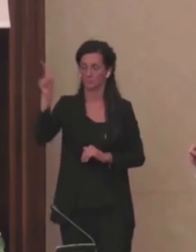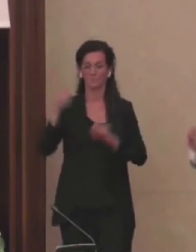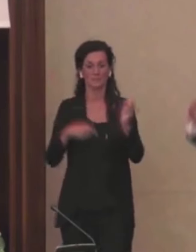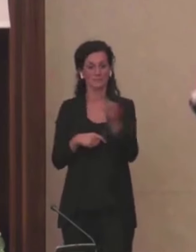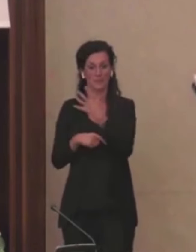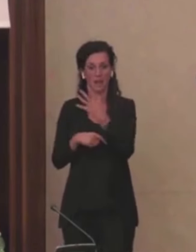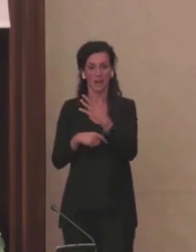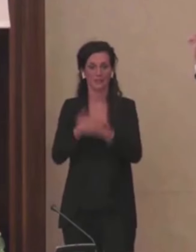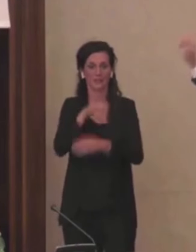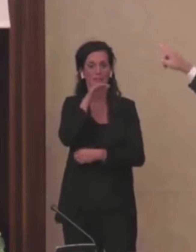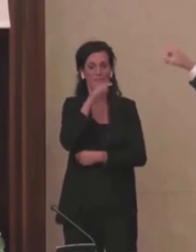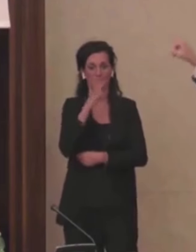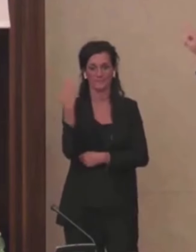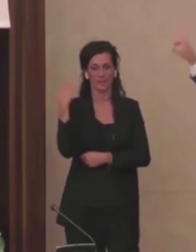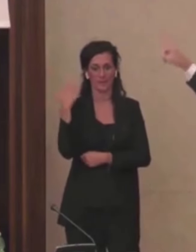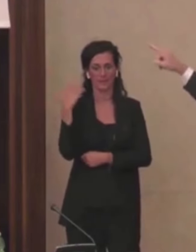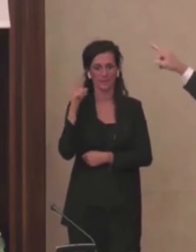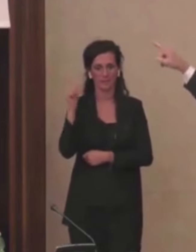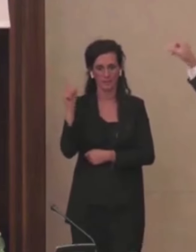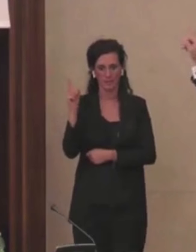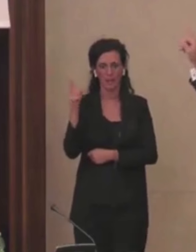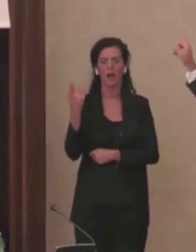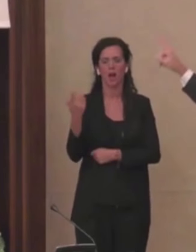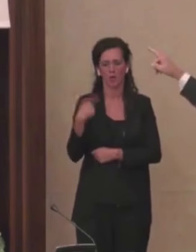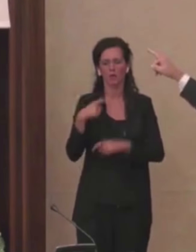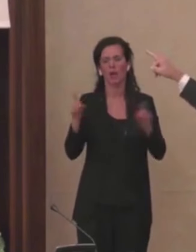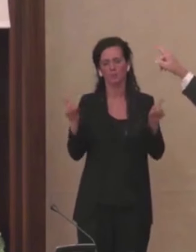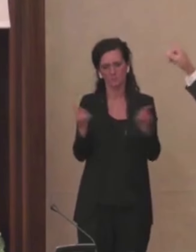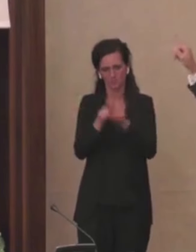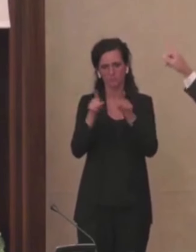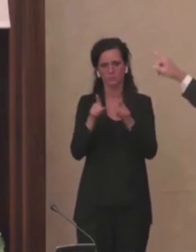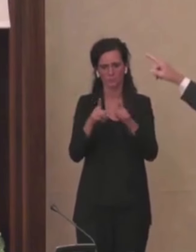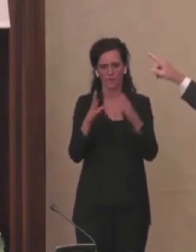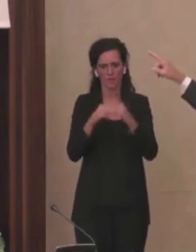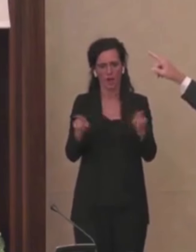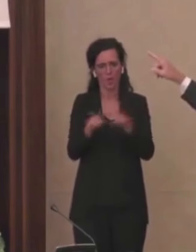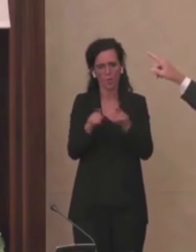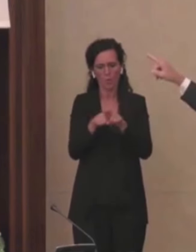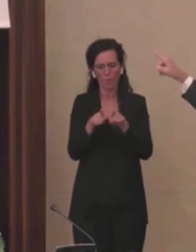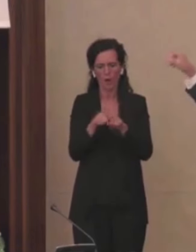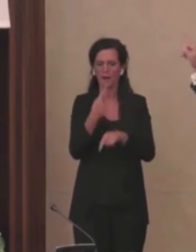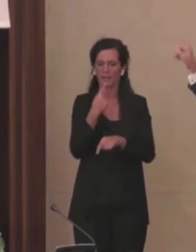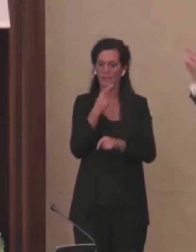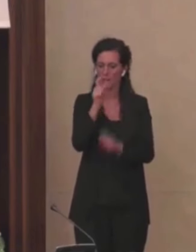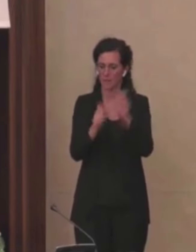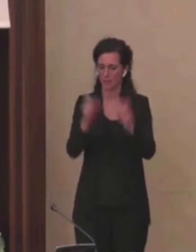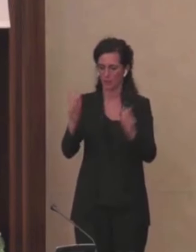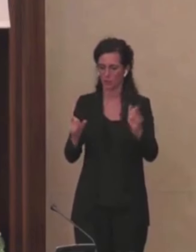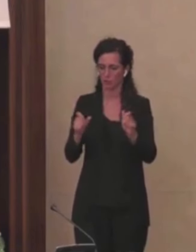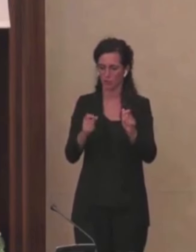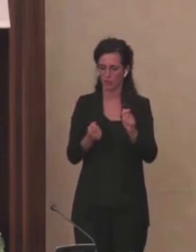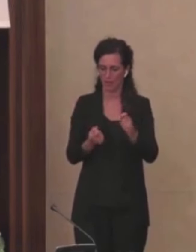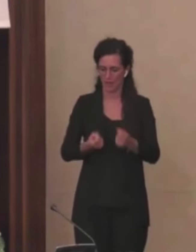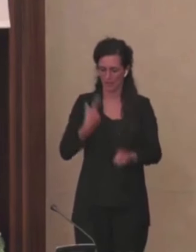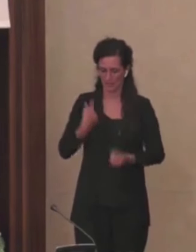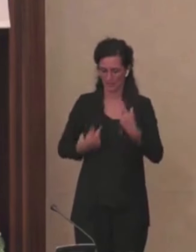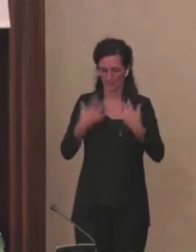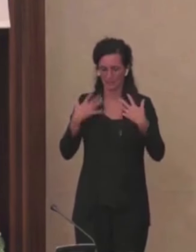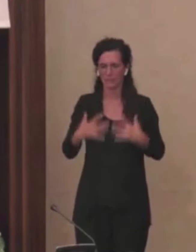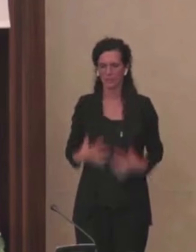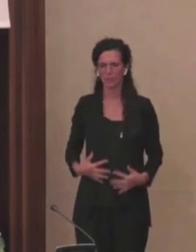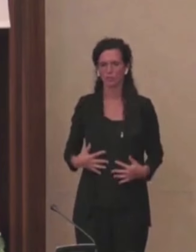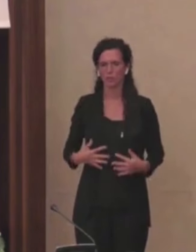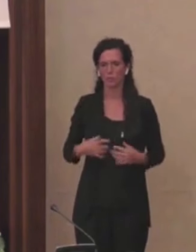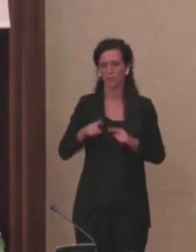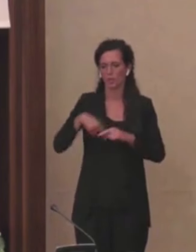haulers. They have the exact same persistent S1 protein stimulating their immune system,